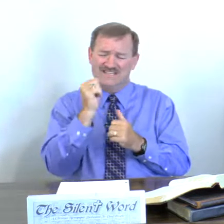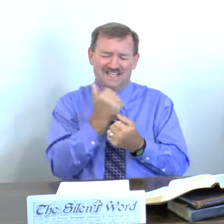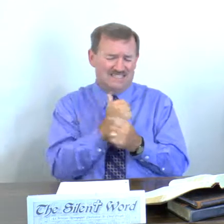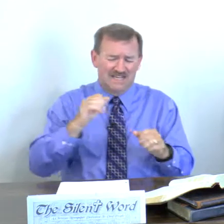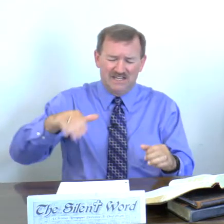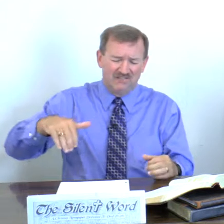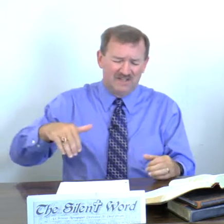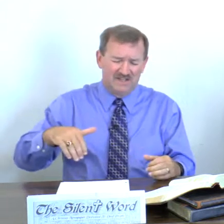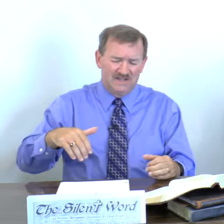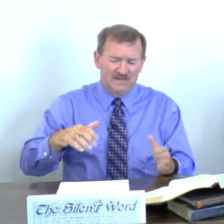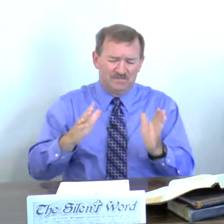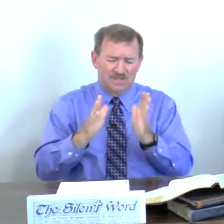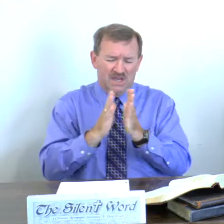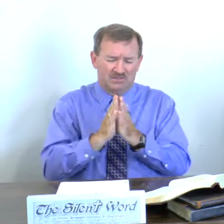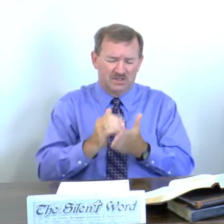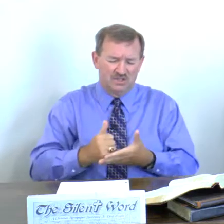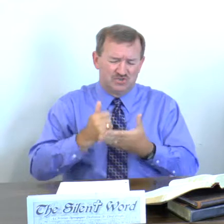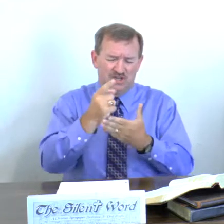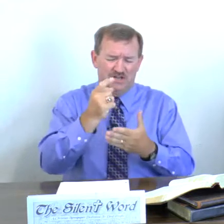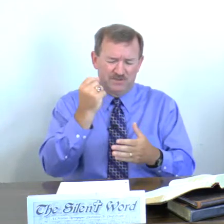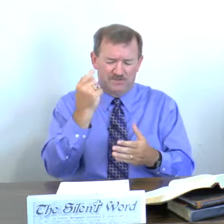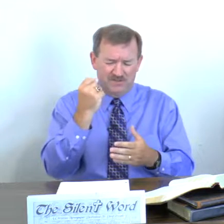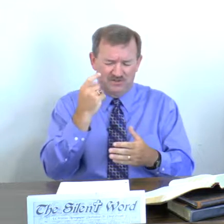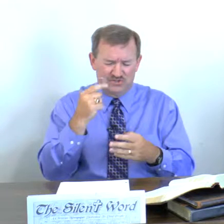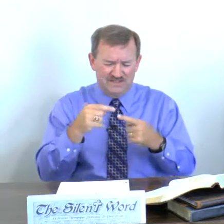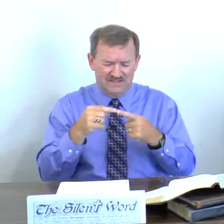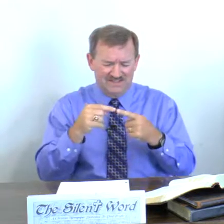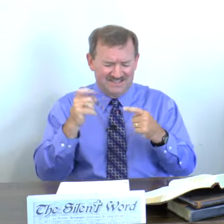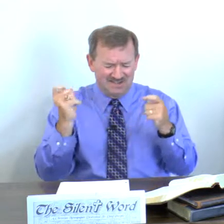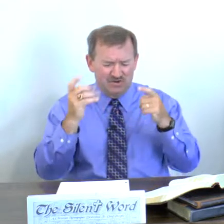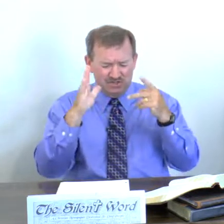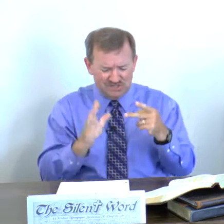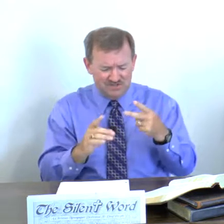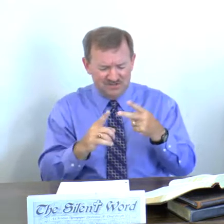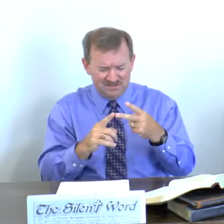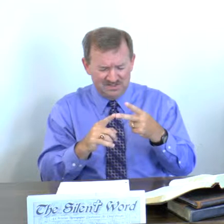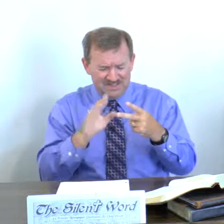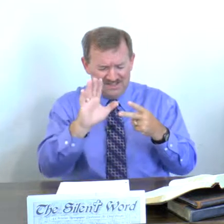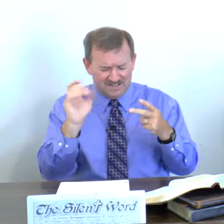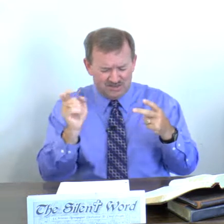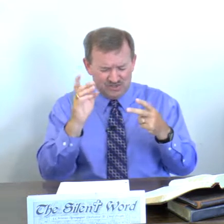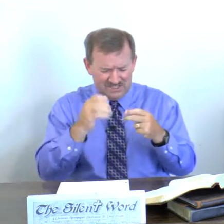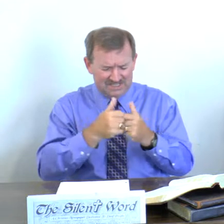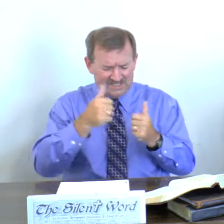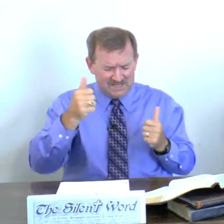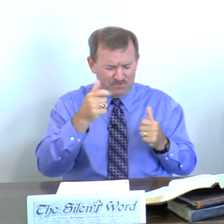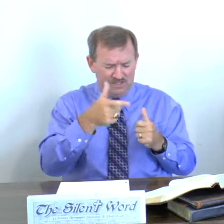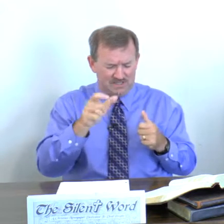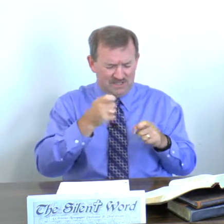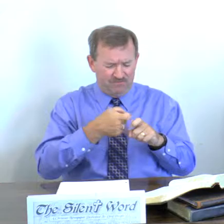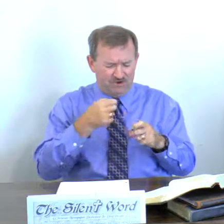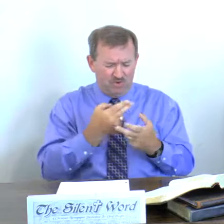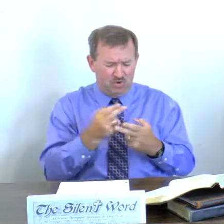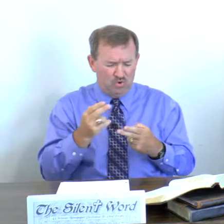not saved, I pray that you would help them to understand that they are a sinner, that their sin separates them from a